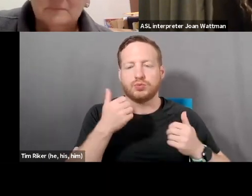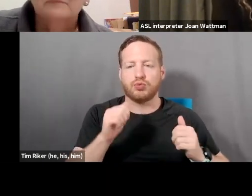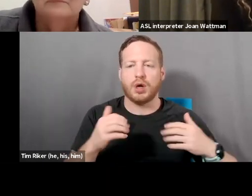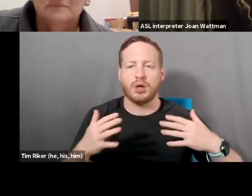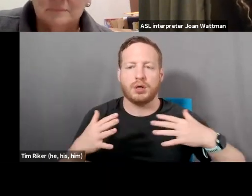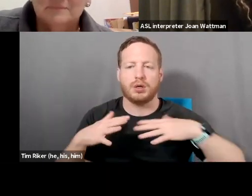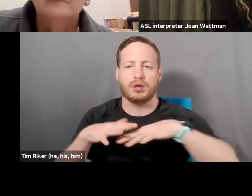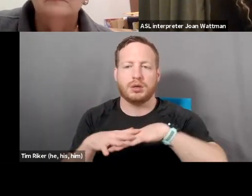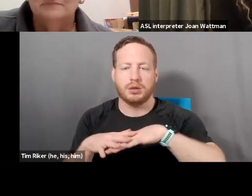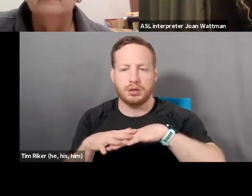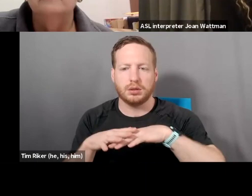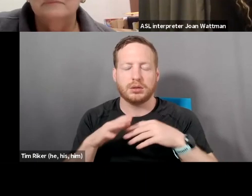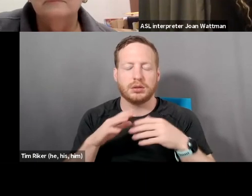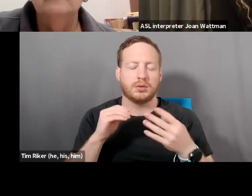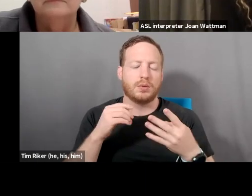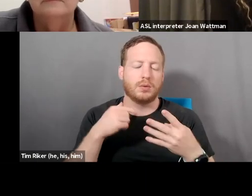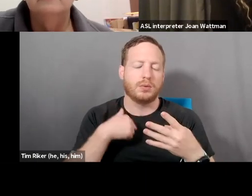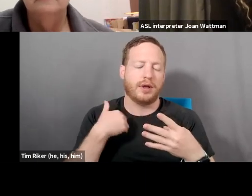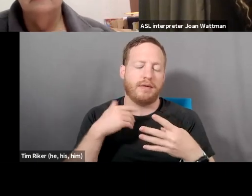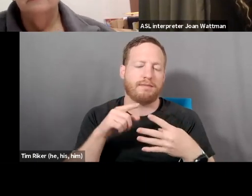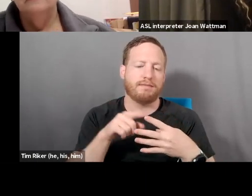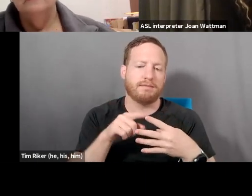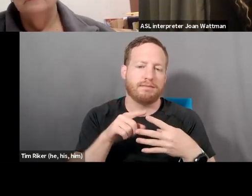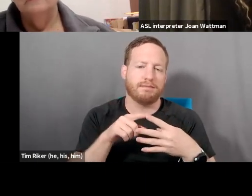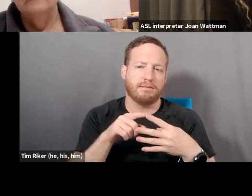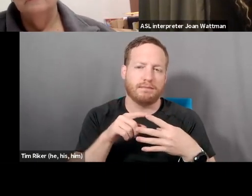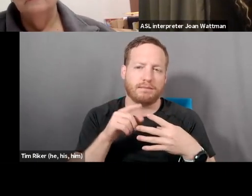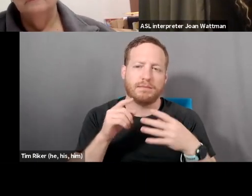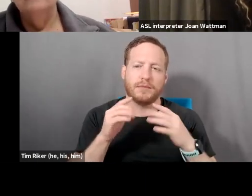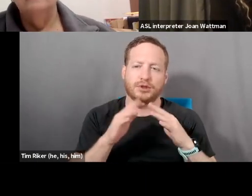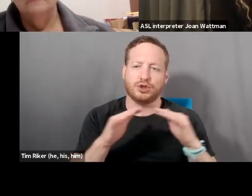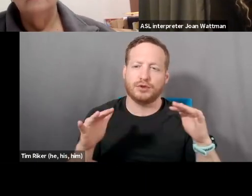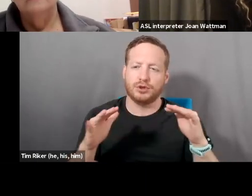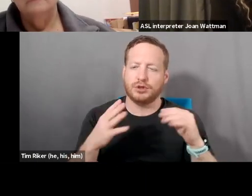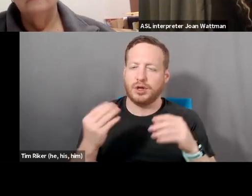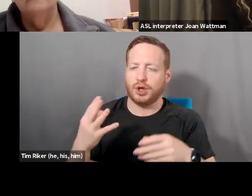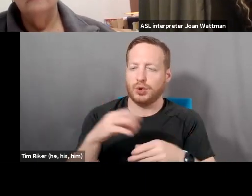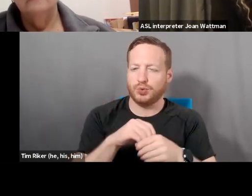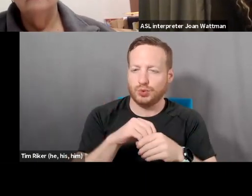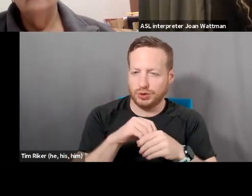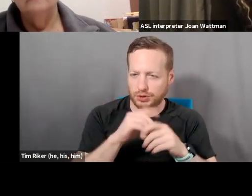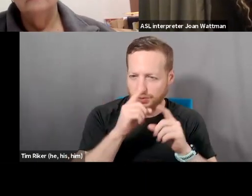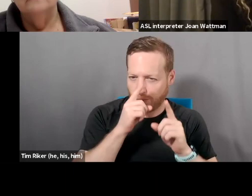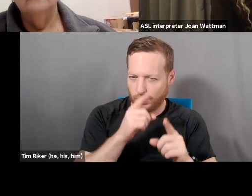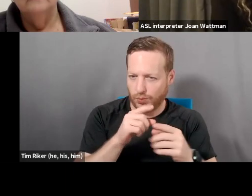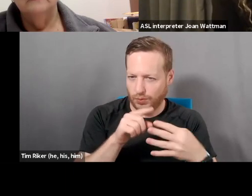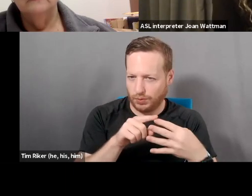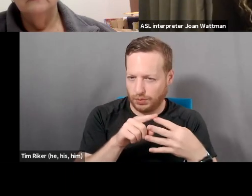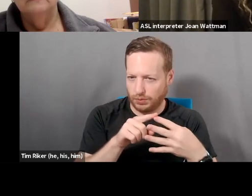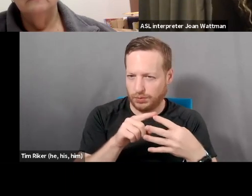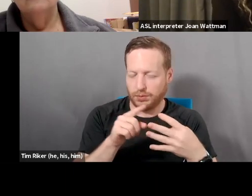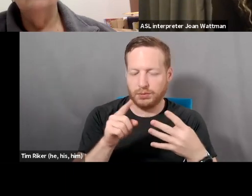after we had voted on them in May. And we were trying to think about how we could coalesce that with this. One of them is